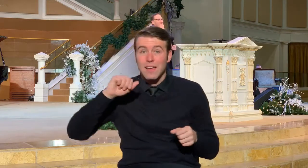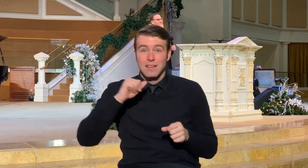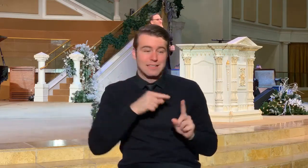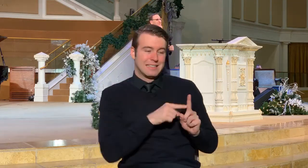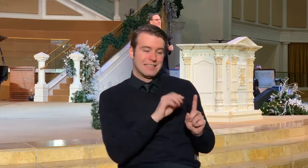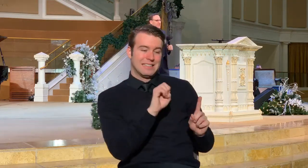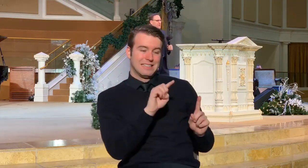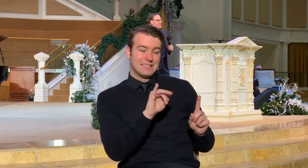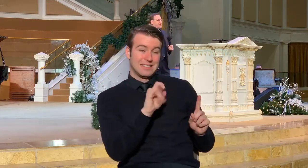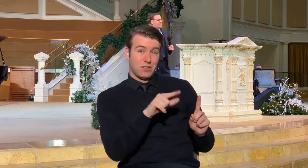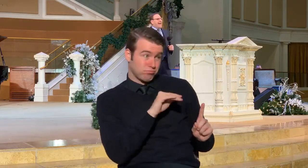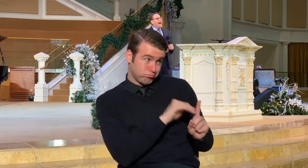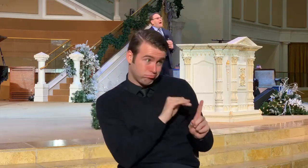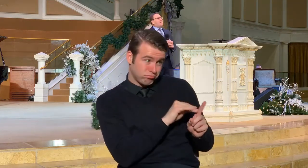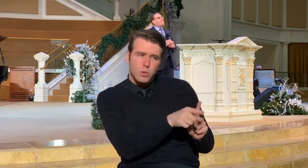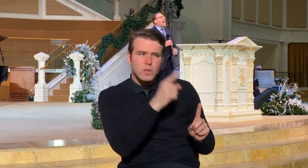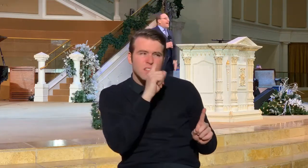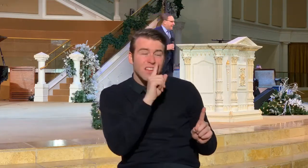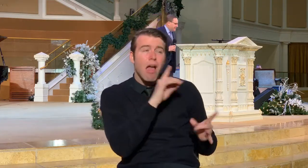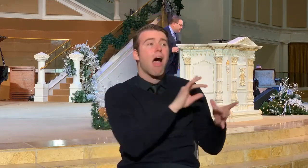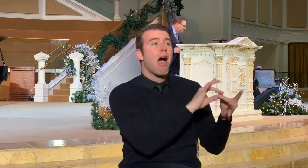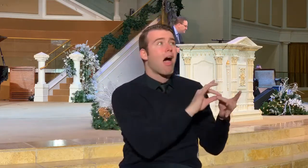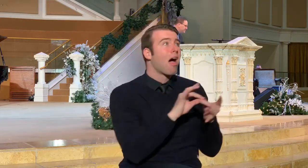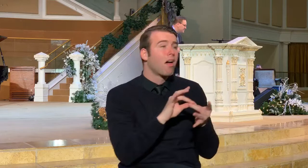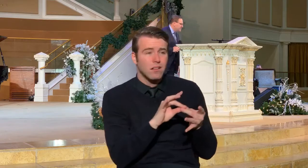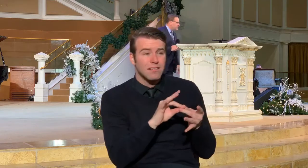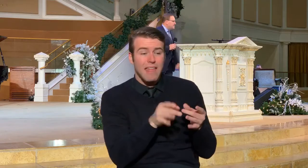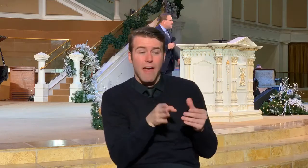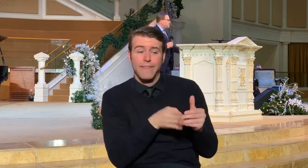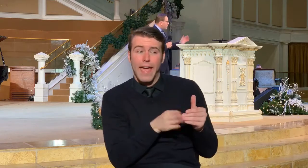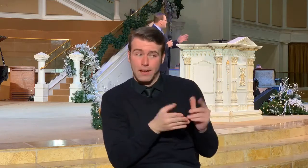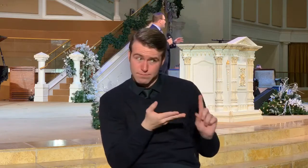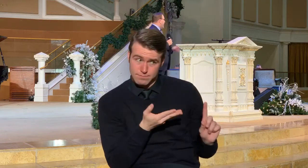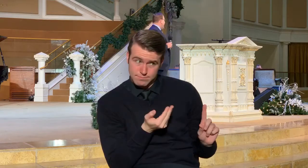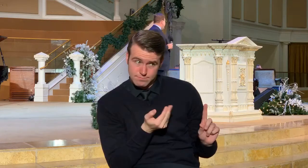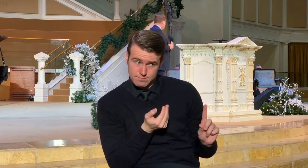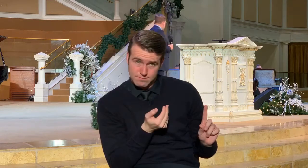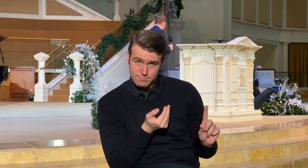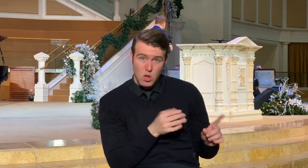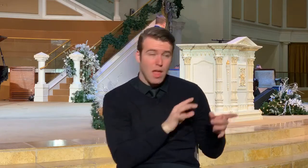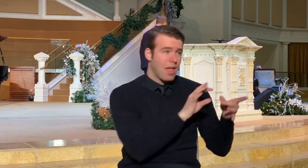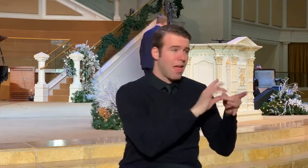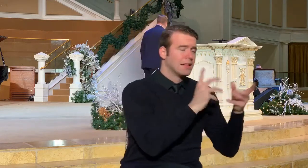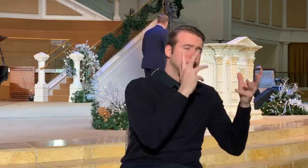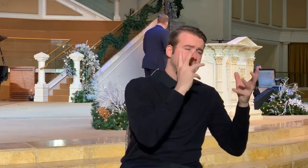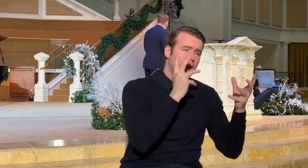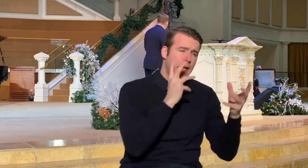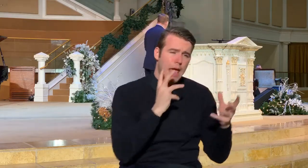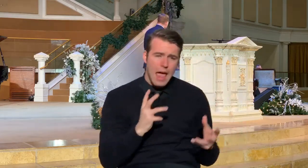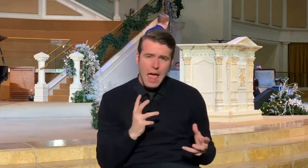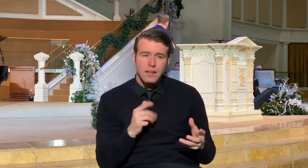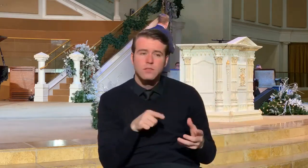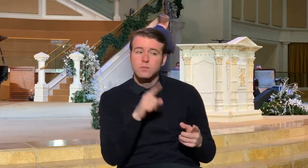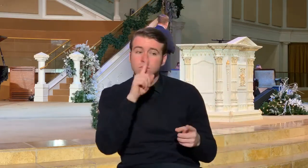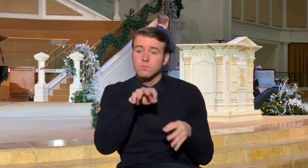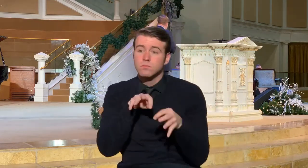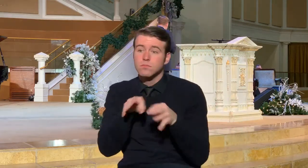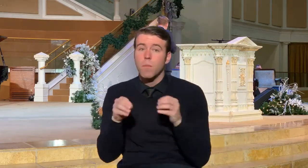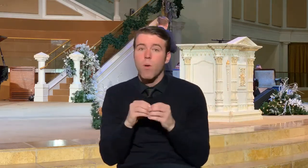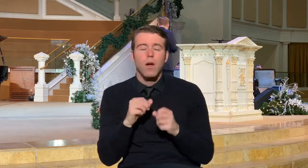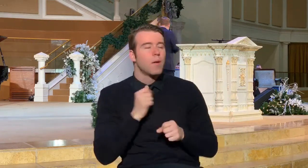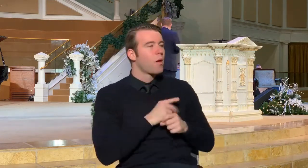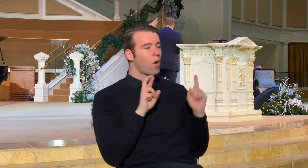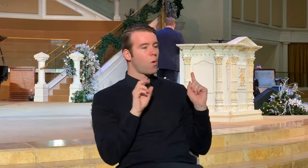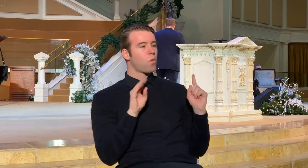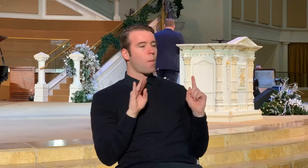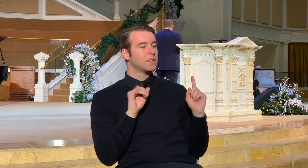Ezekiel, could you tell the man to switch keys? Brother Robertson,